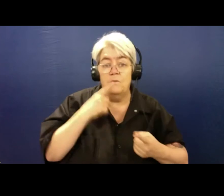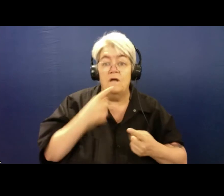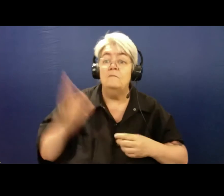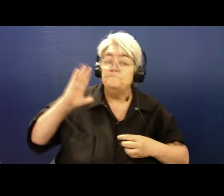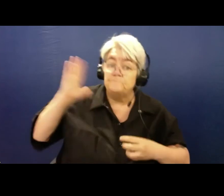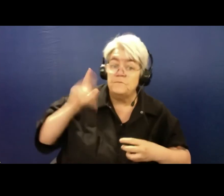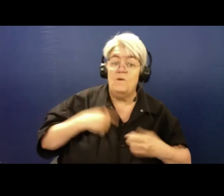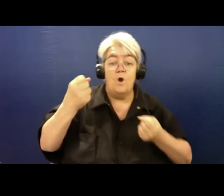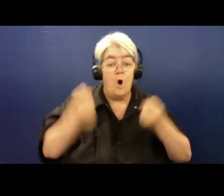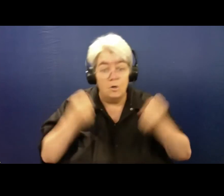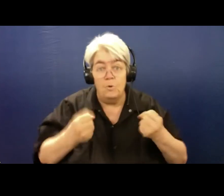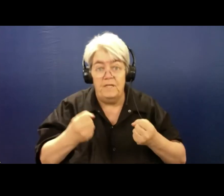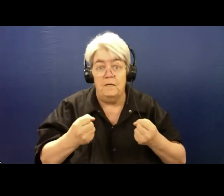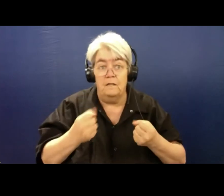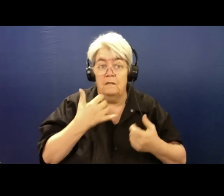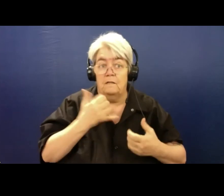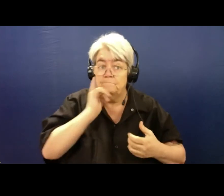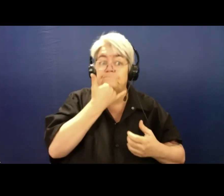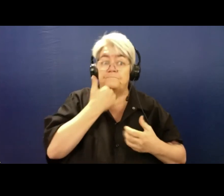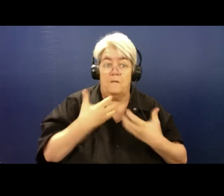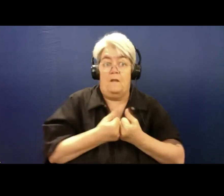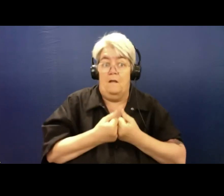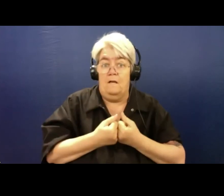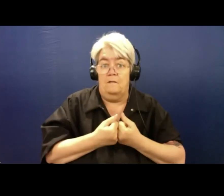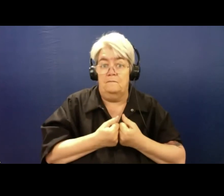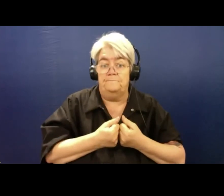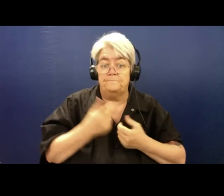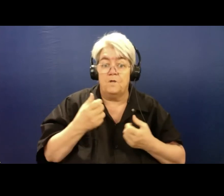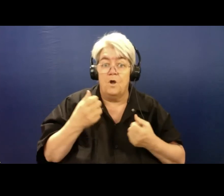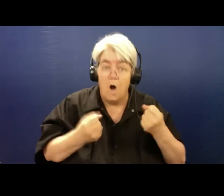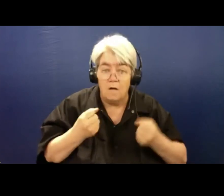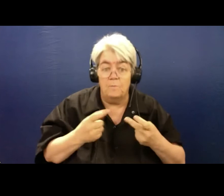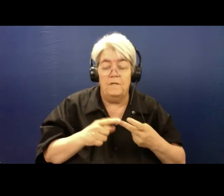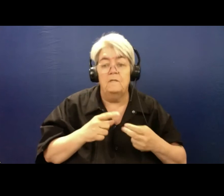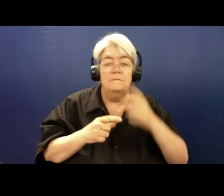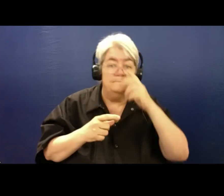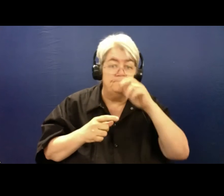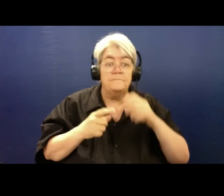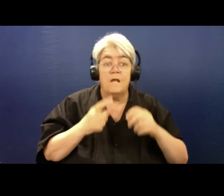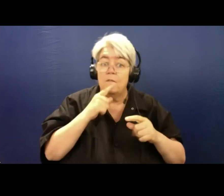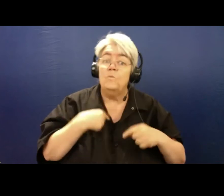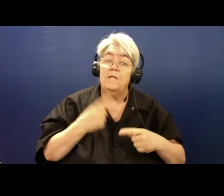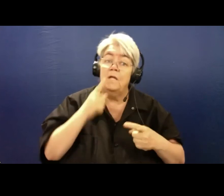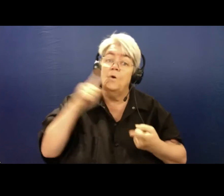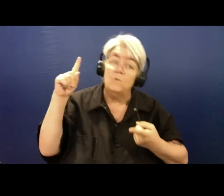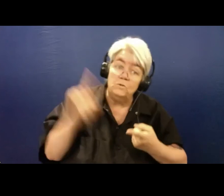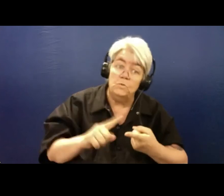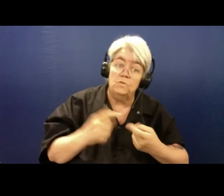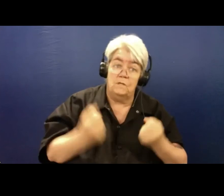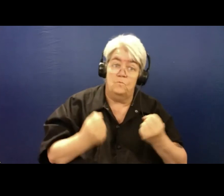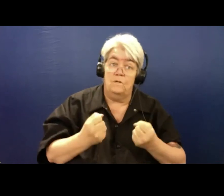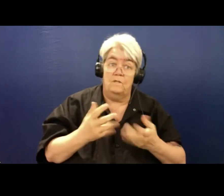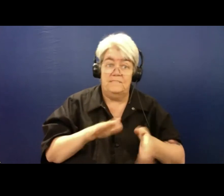automobile violence, automobile mortality as a health issue, we were able to reduce automobile